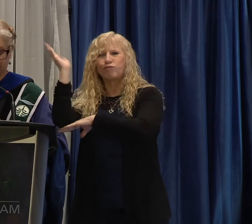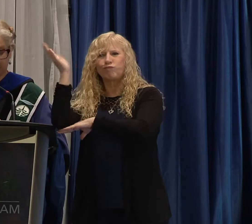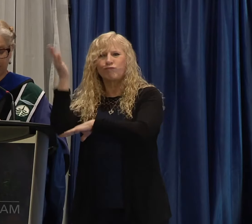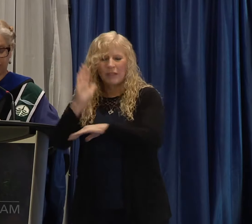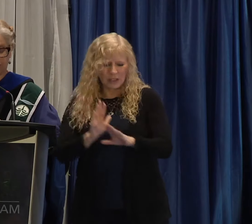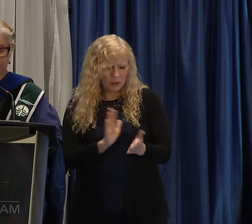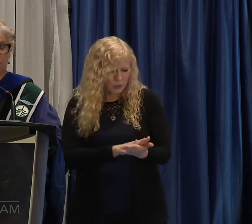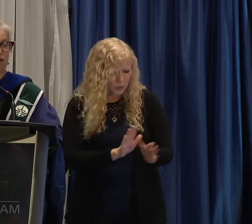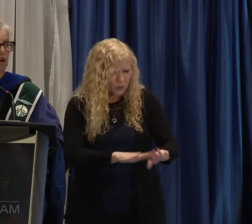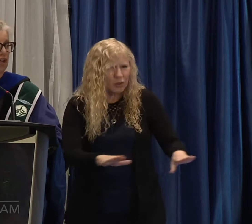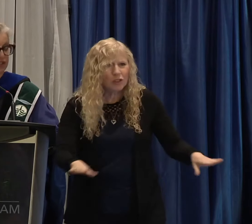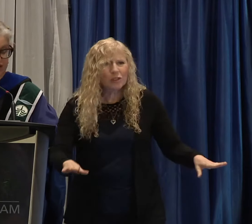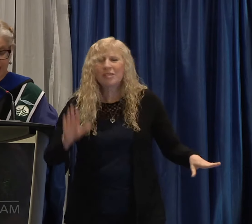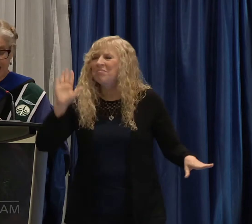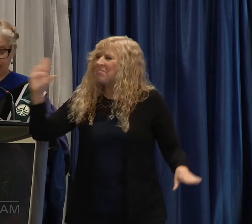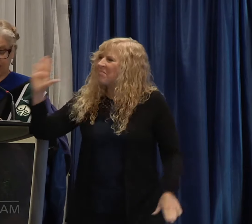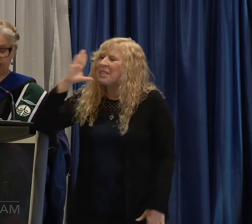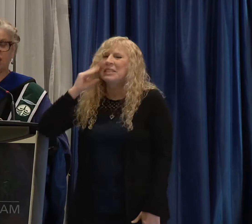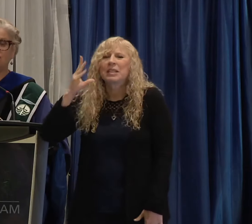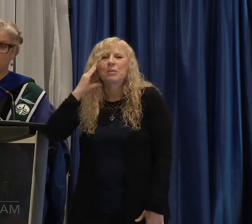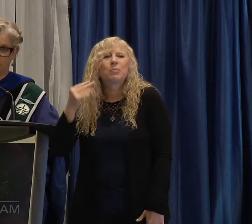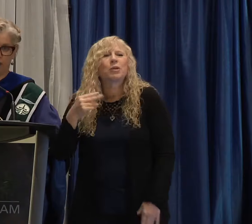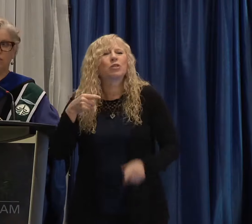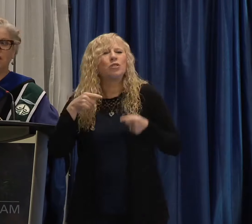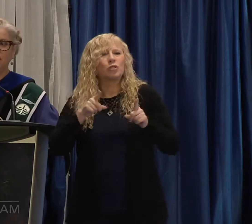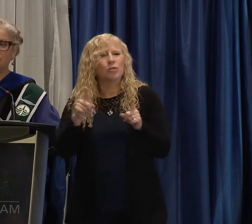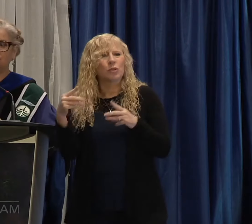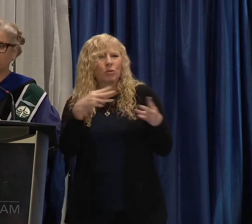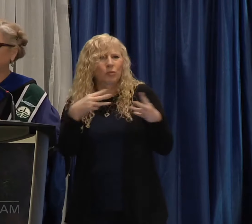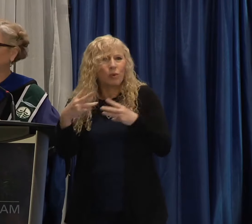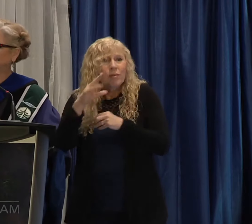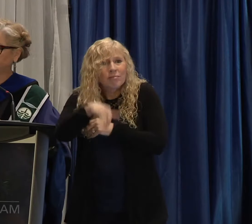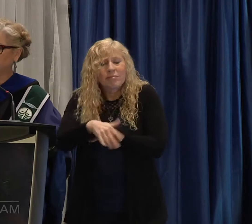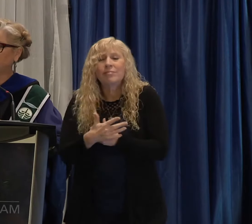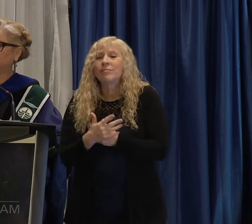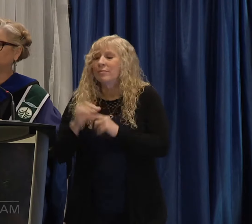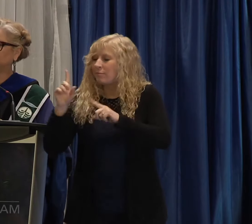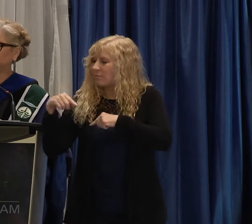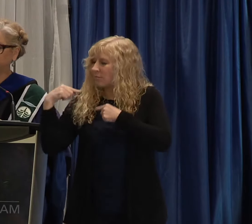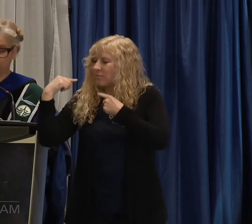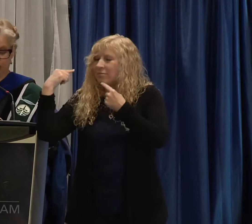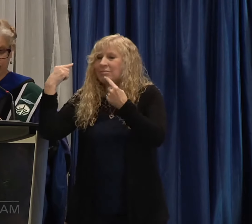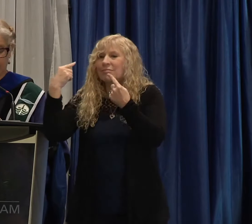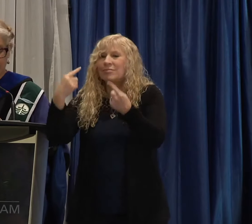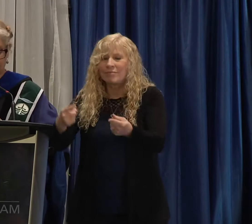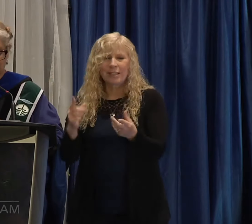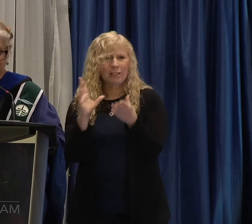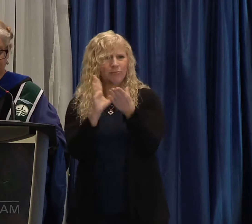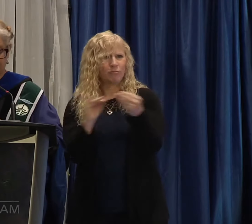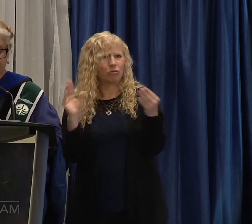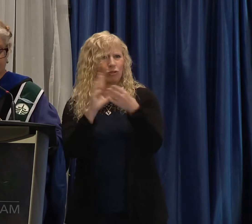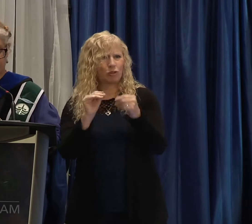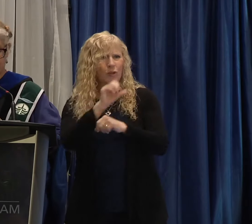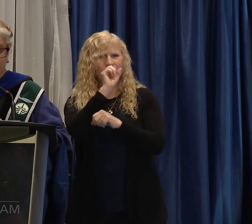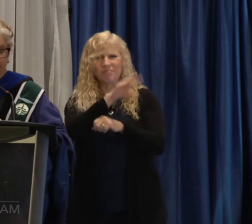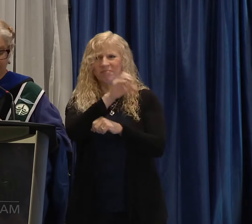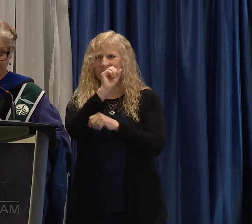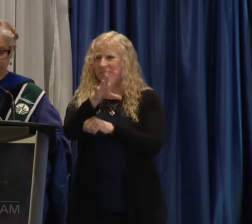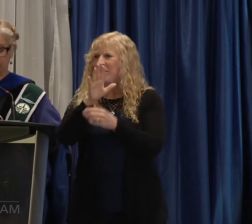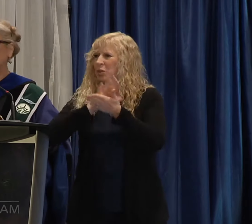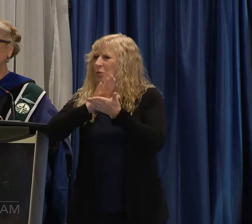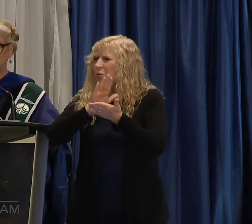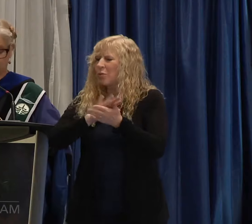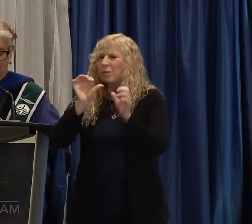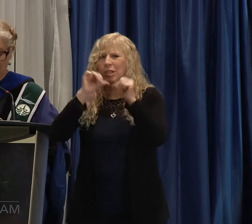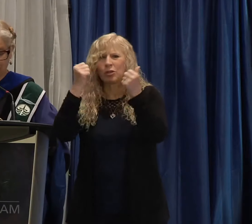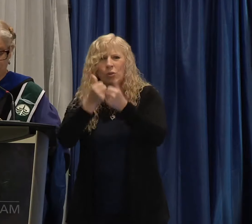personal experiences in the Holocaust. And since that time, he has taken his story to schools, associations,